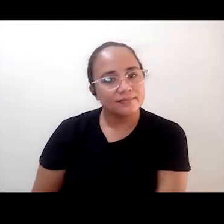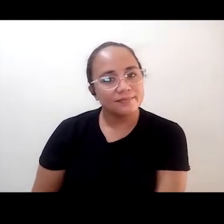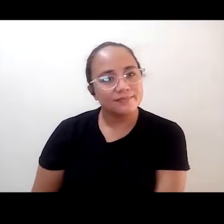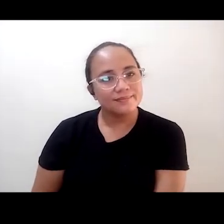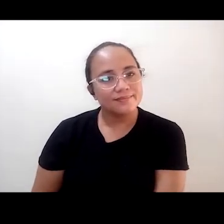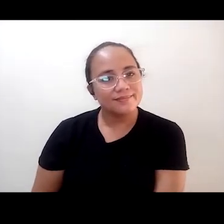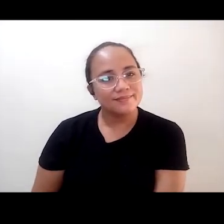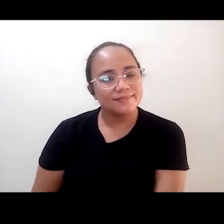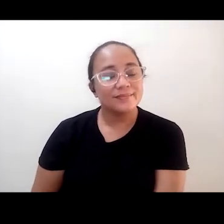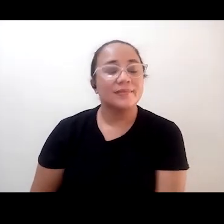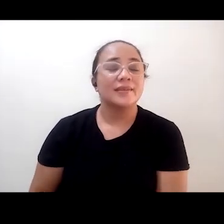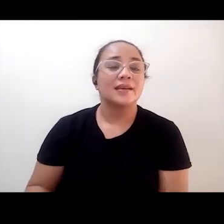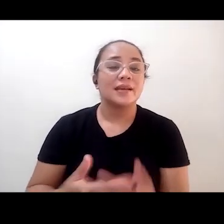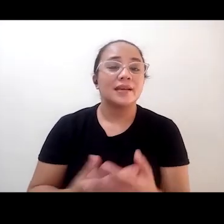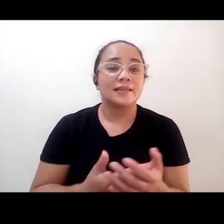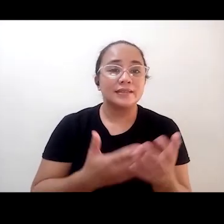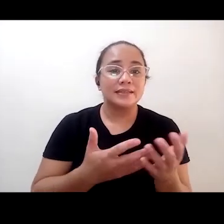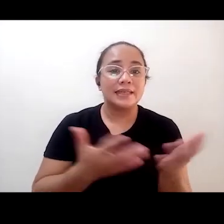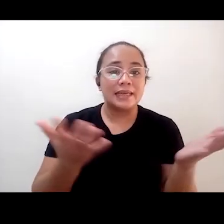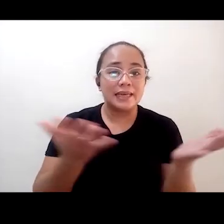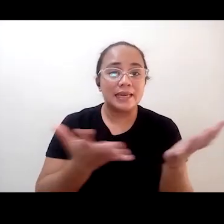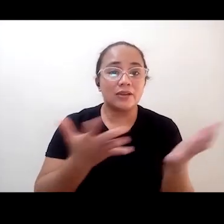So here, colors, how many?